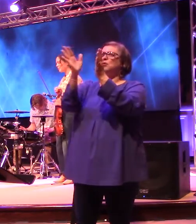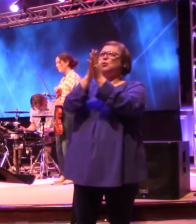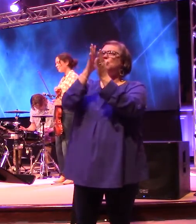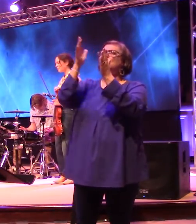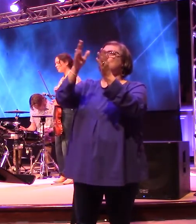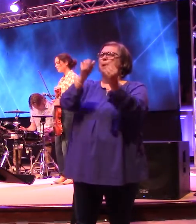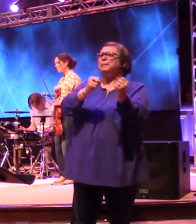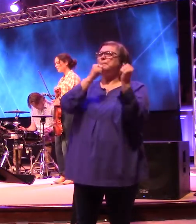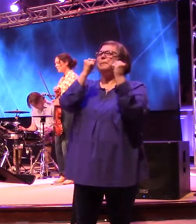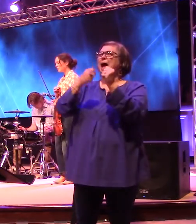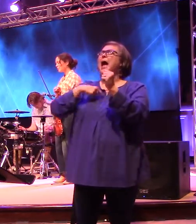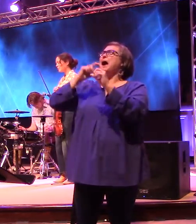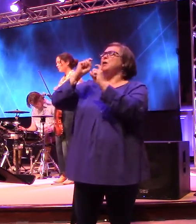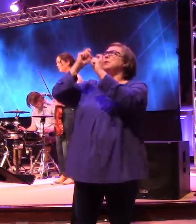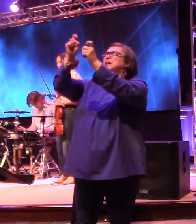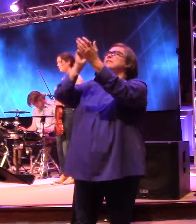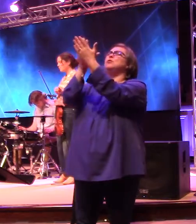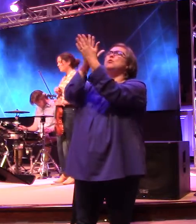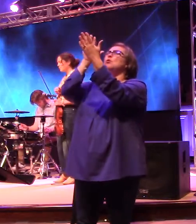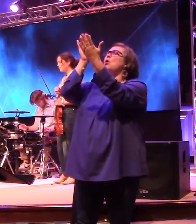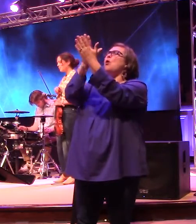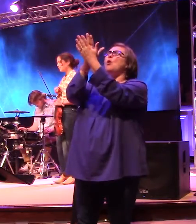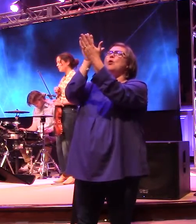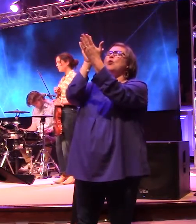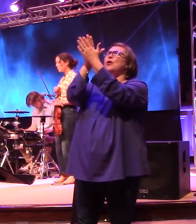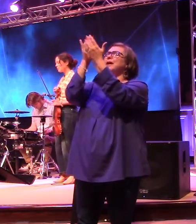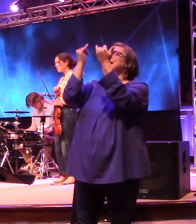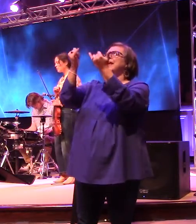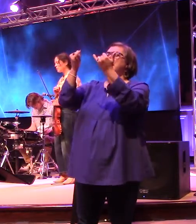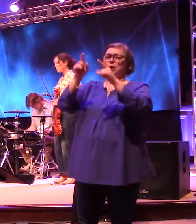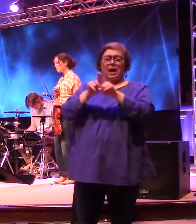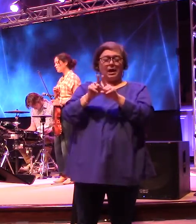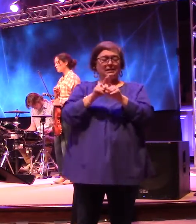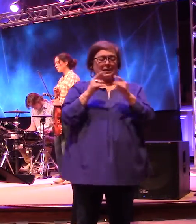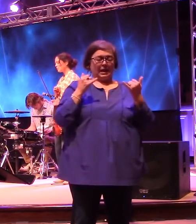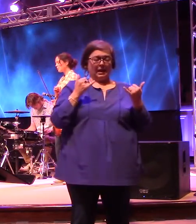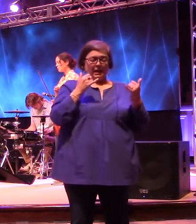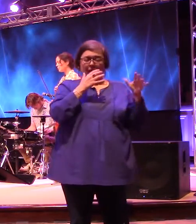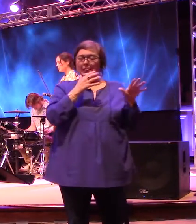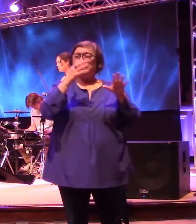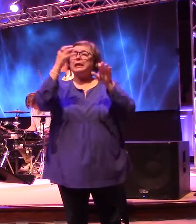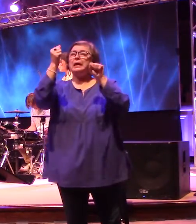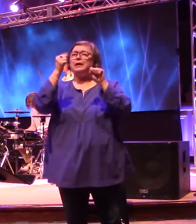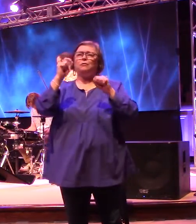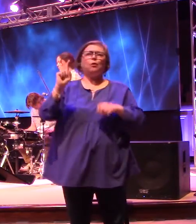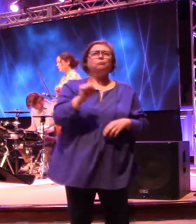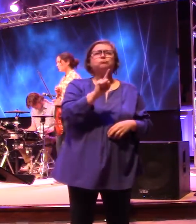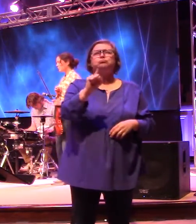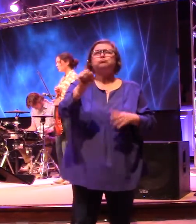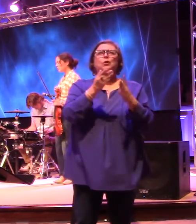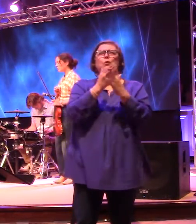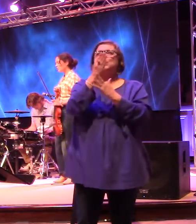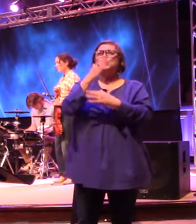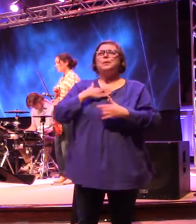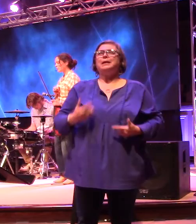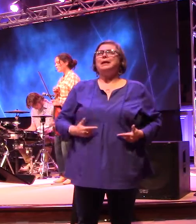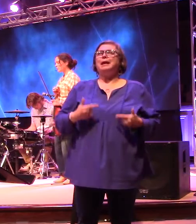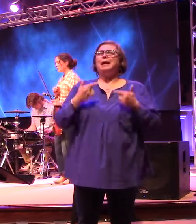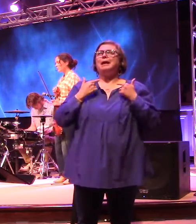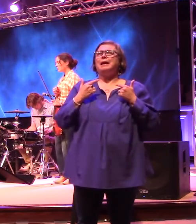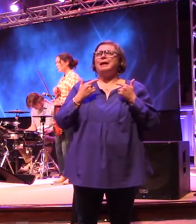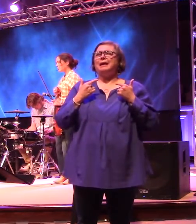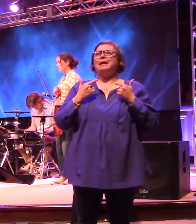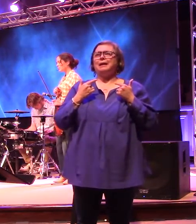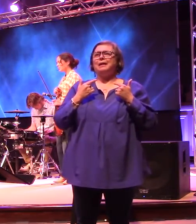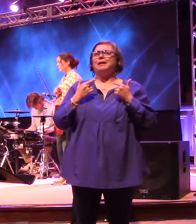life. Not just now, but as I leave, as I walk through my day, You are worthy.